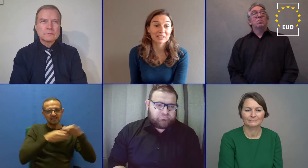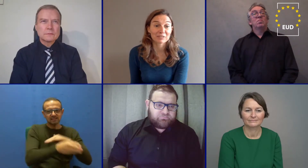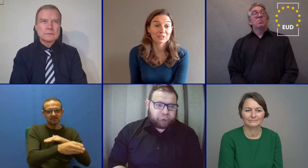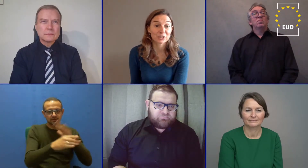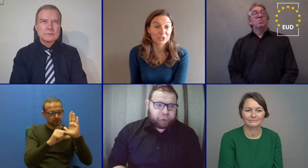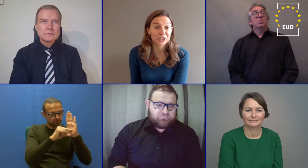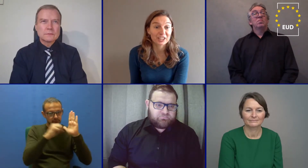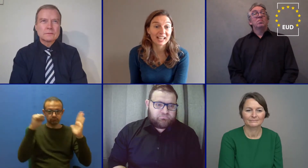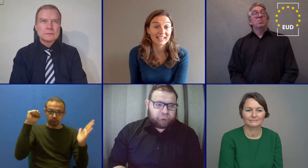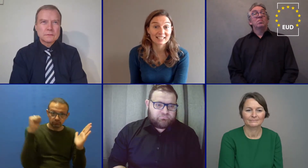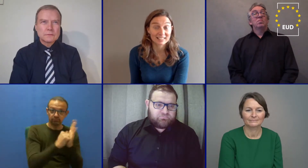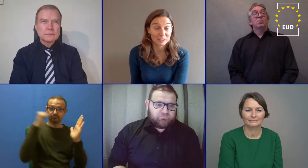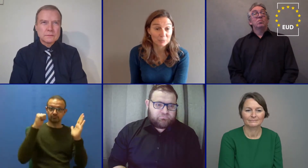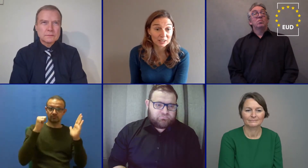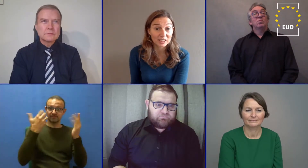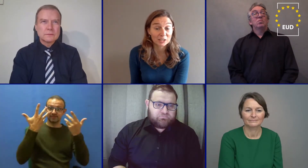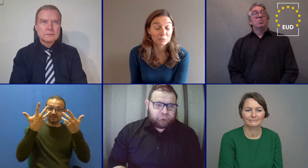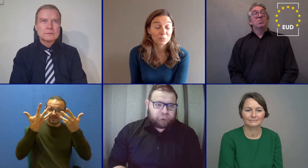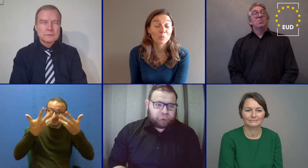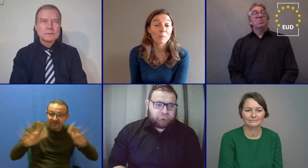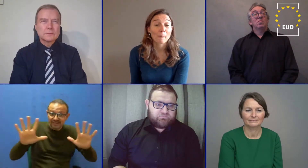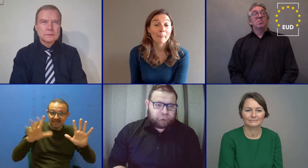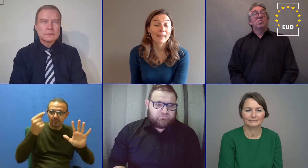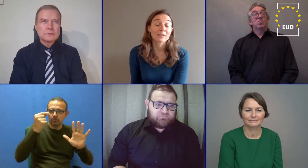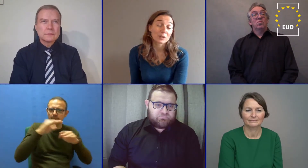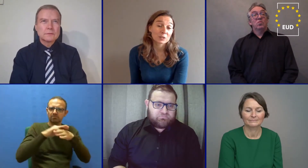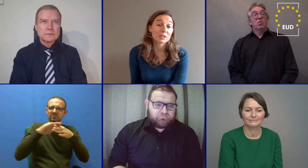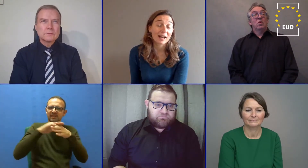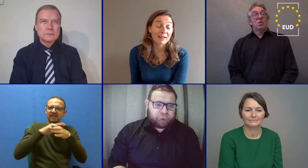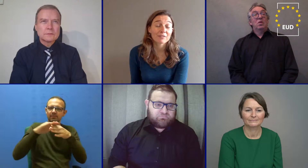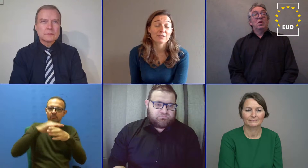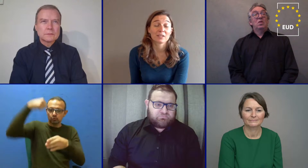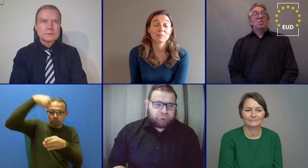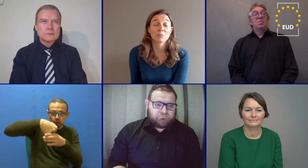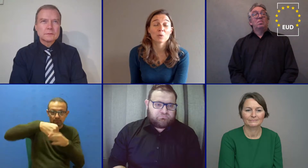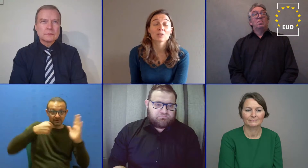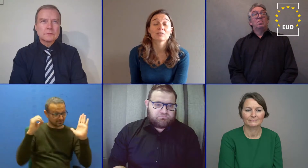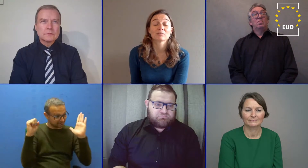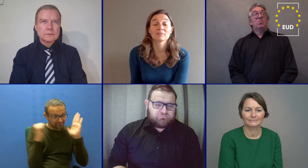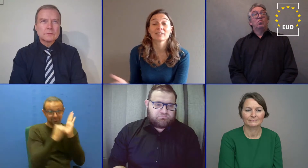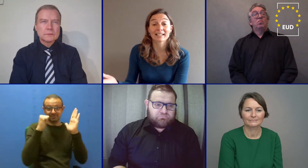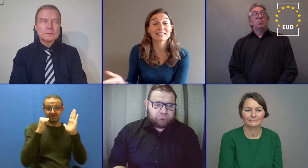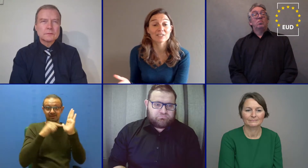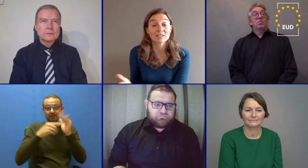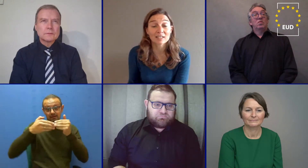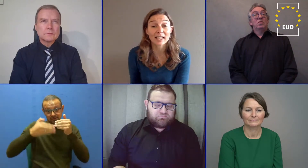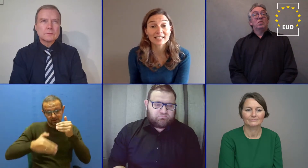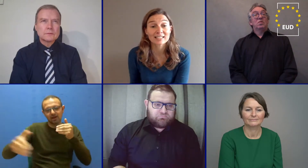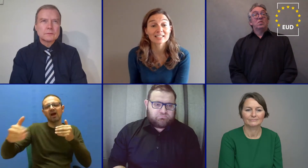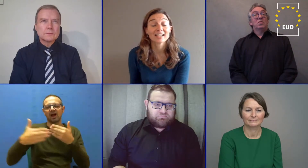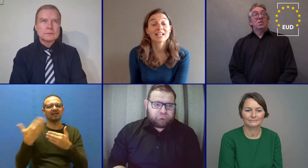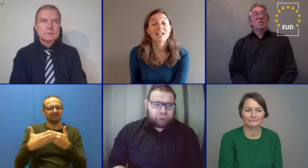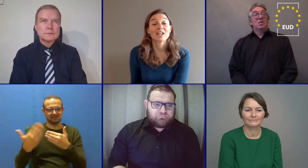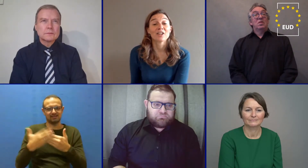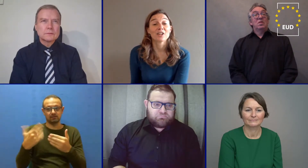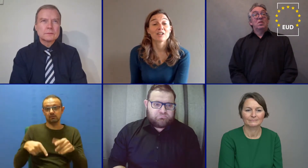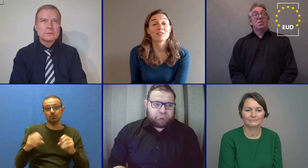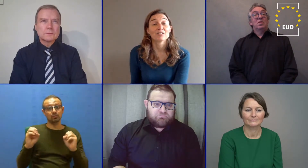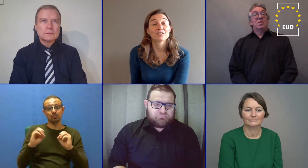believe look at the accessibility. And once we have more given, and